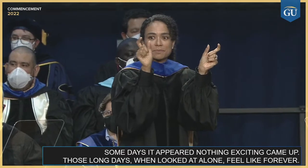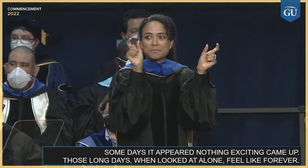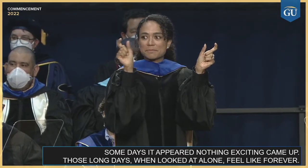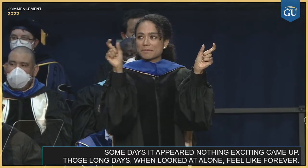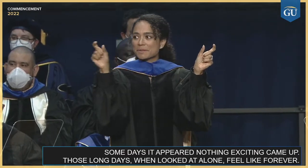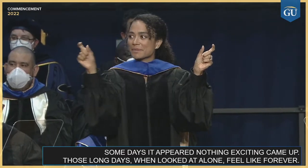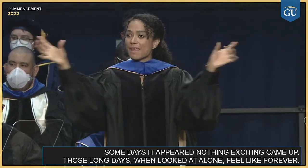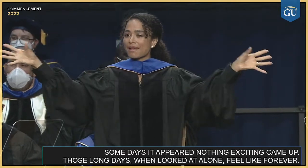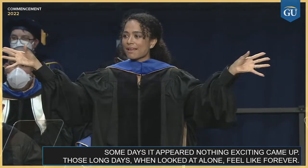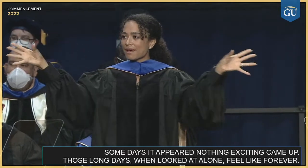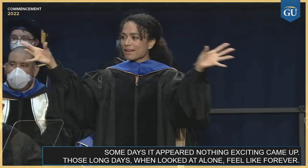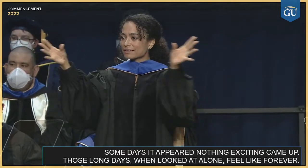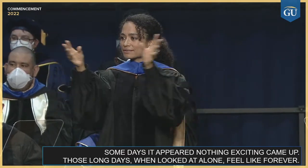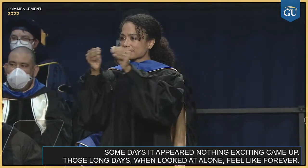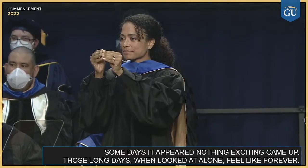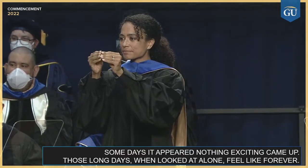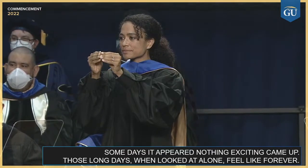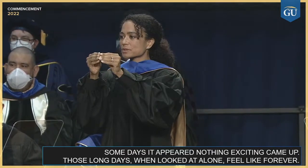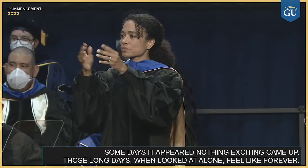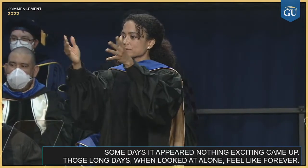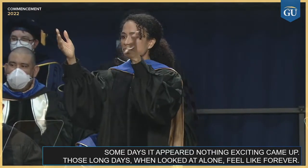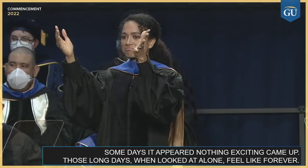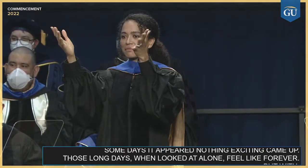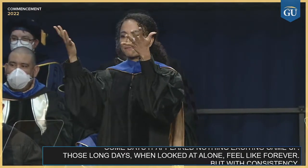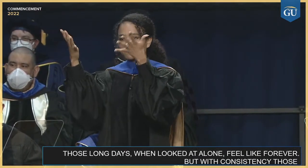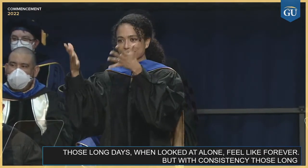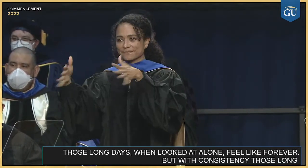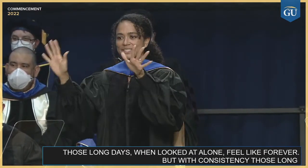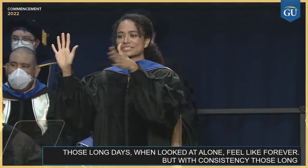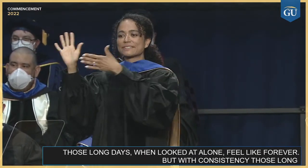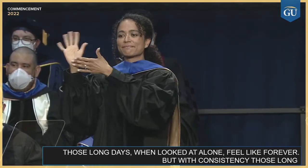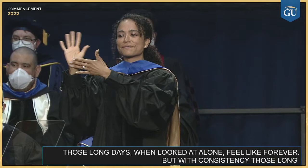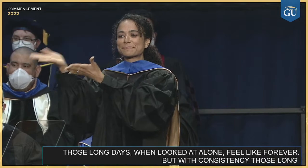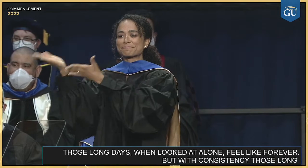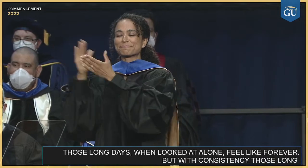consistency, those long days add up to a finished film.